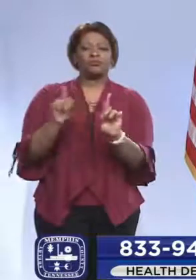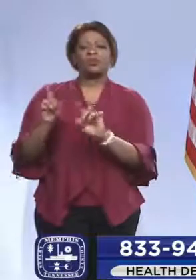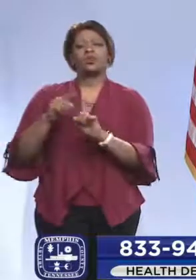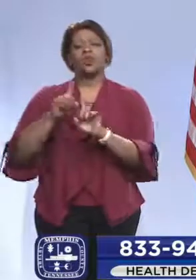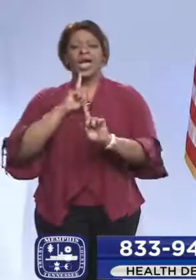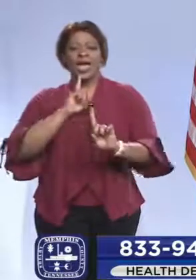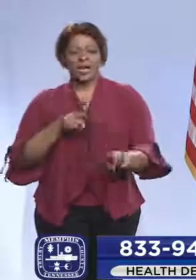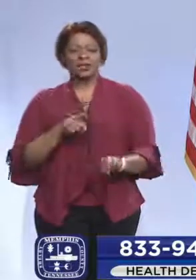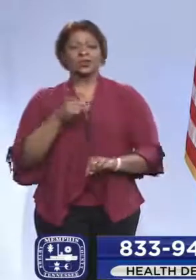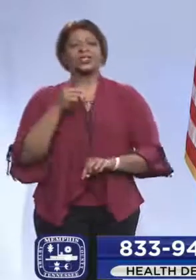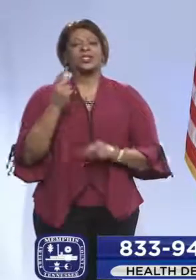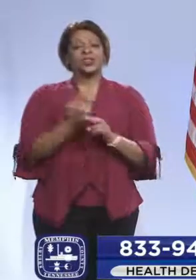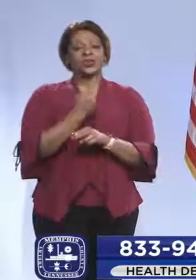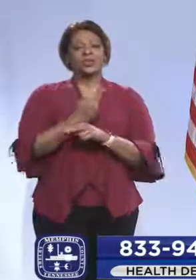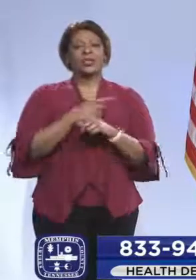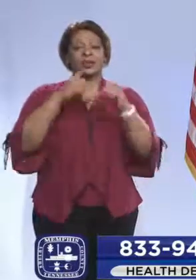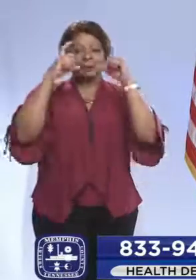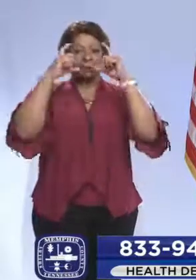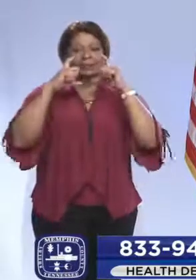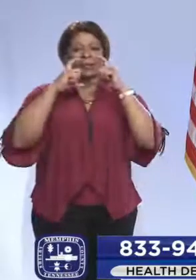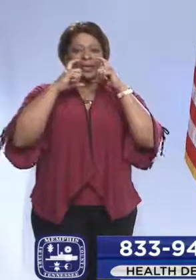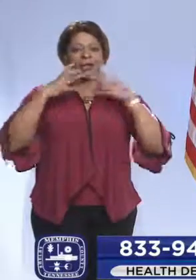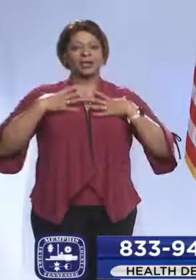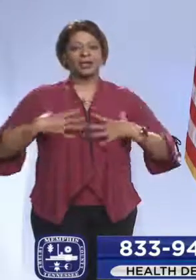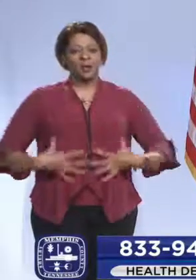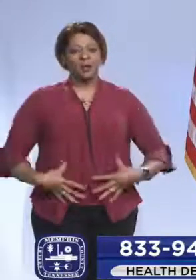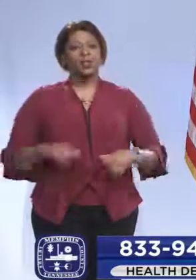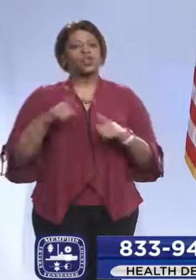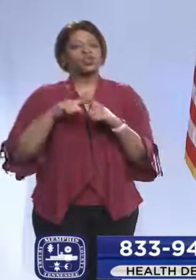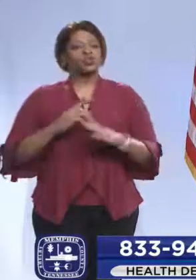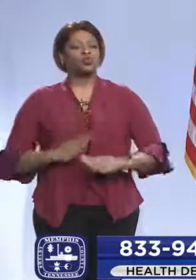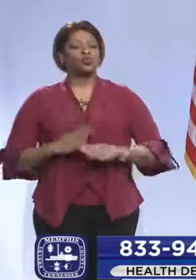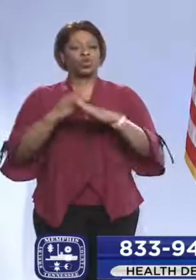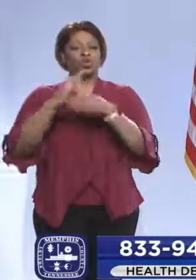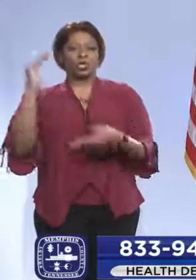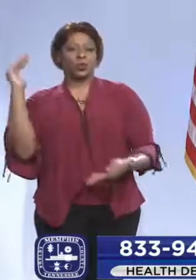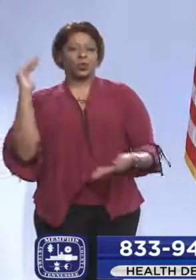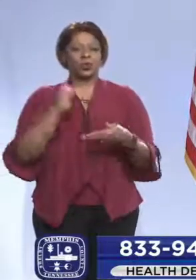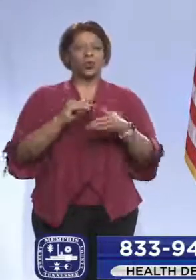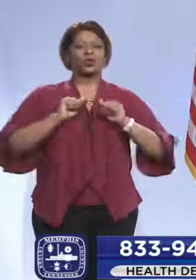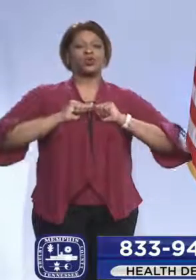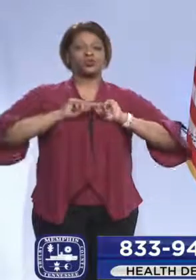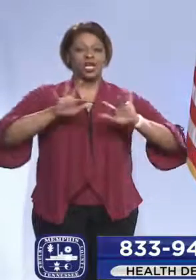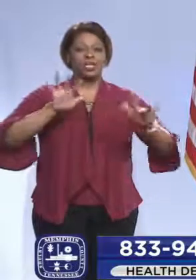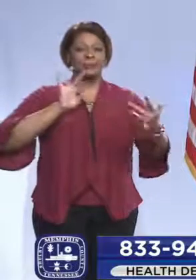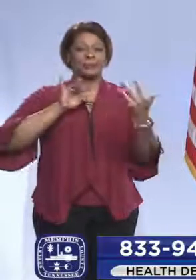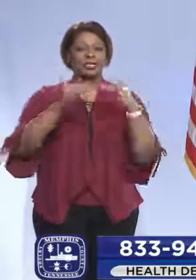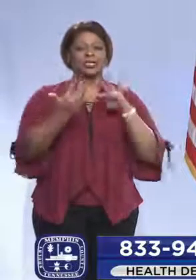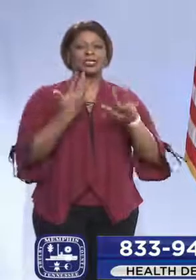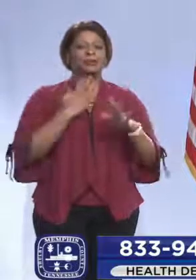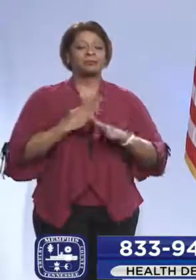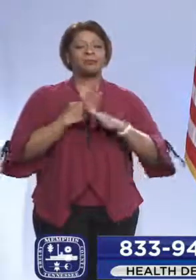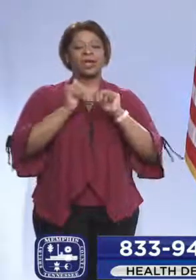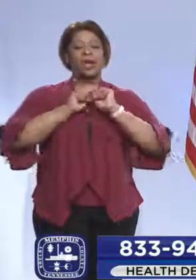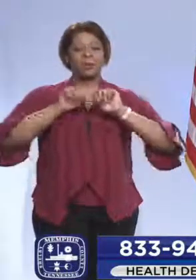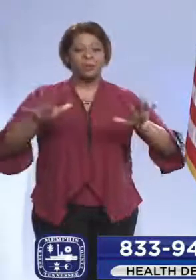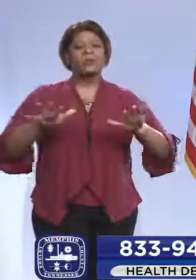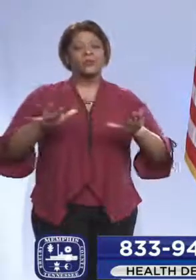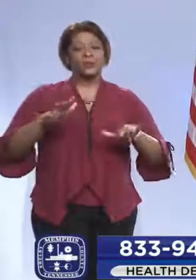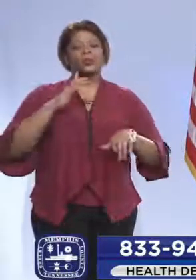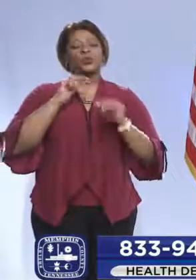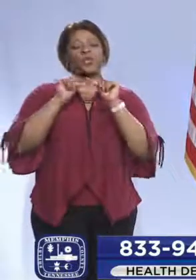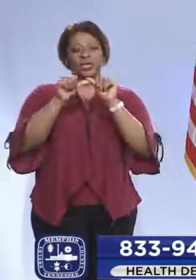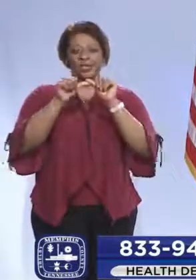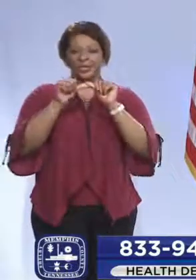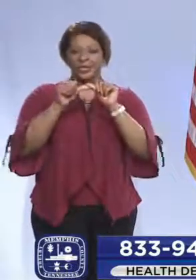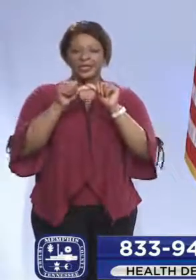address using PPE throughout the day to reduce transmission and prevent additional outbreaks. We'll continue to give updates